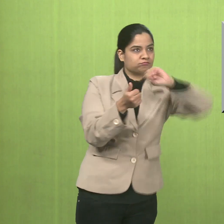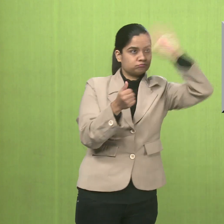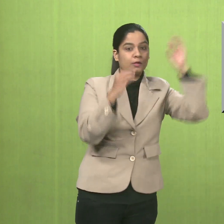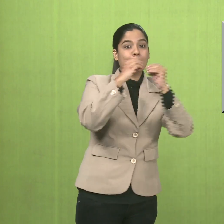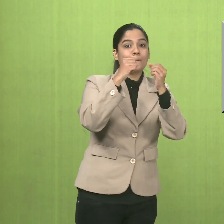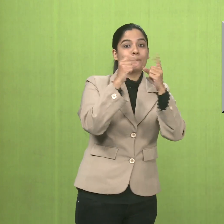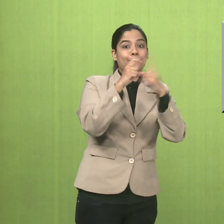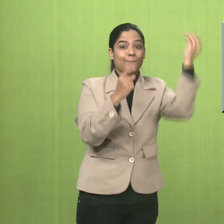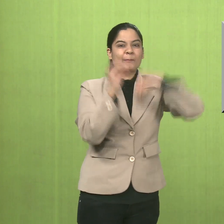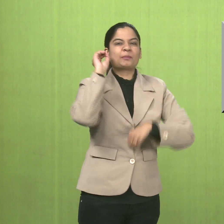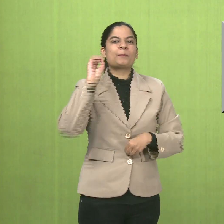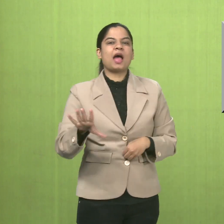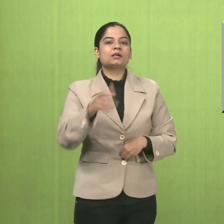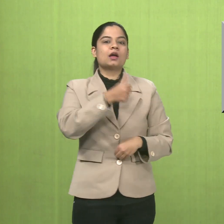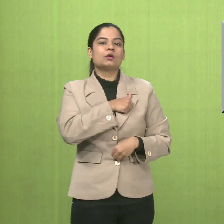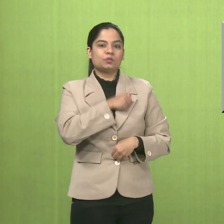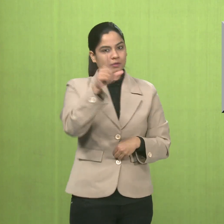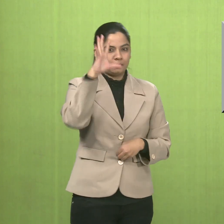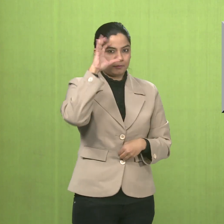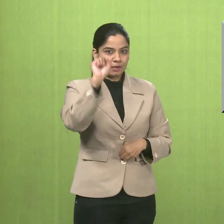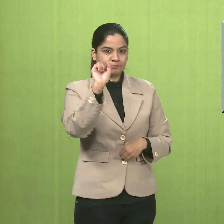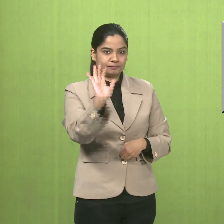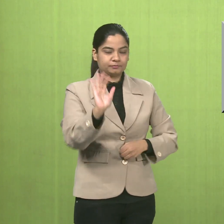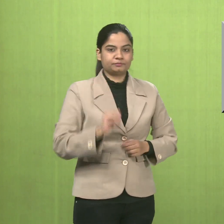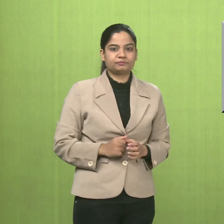or bad attitude. Remember that.